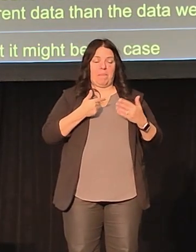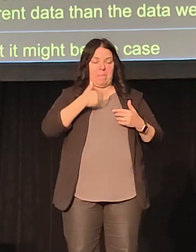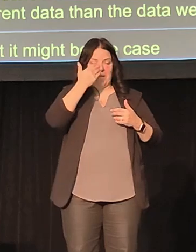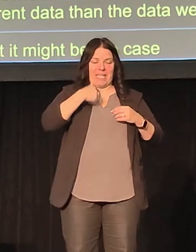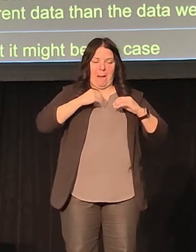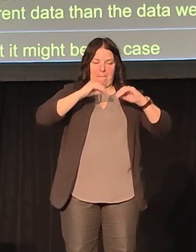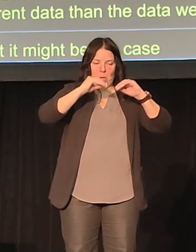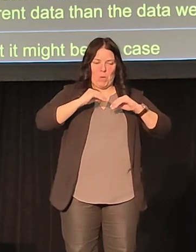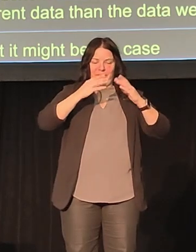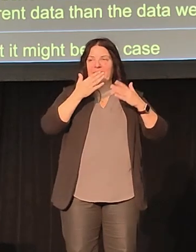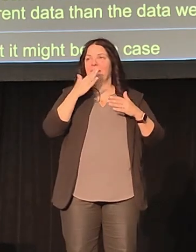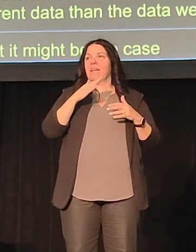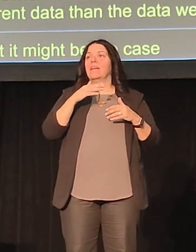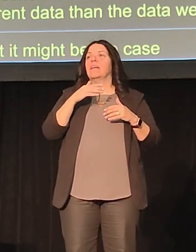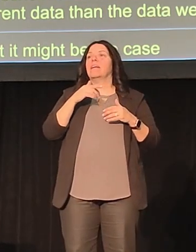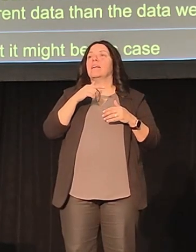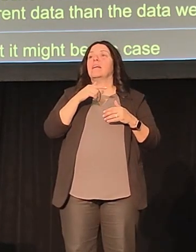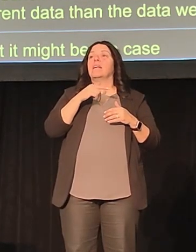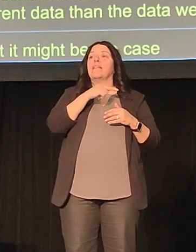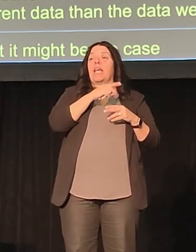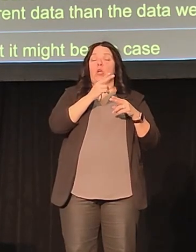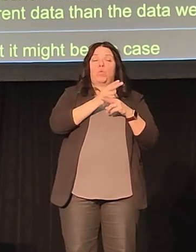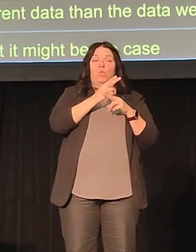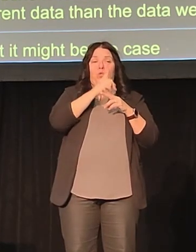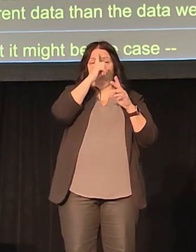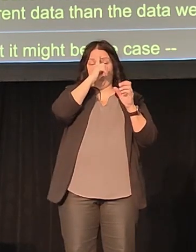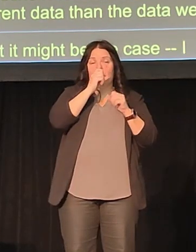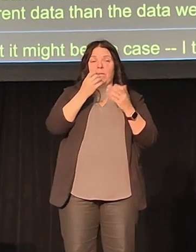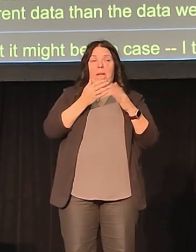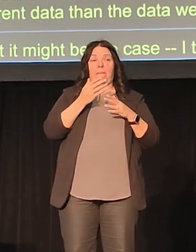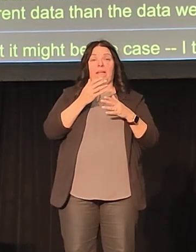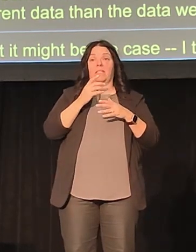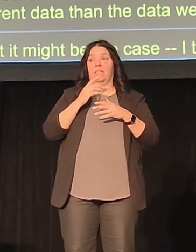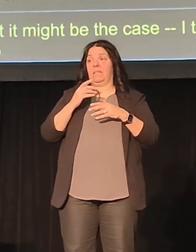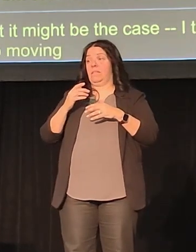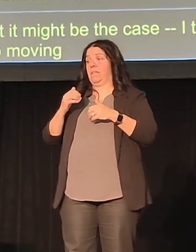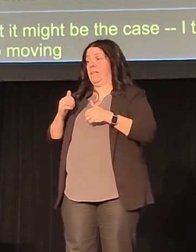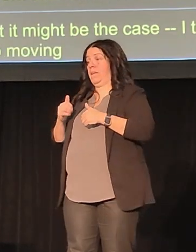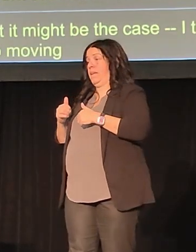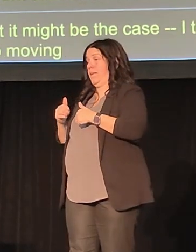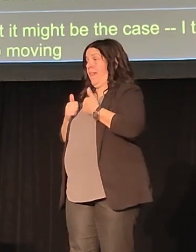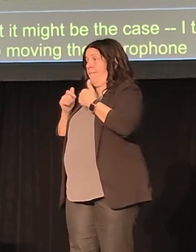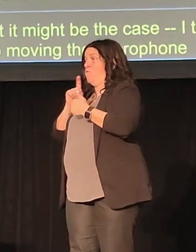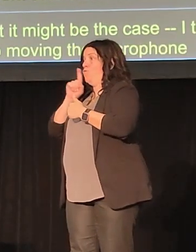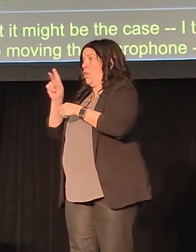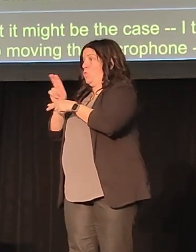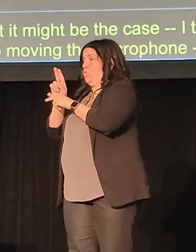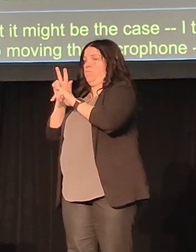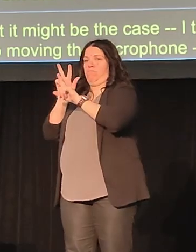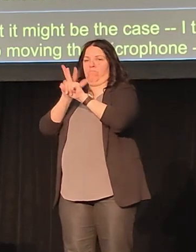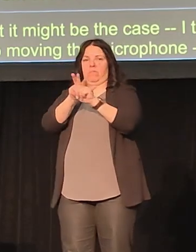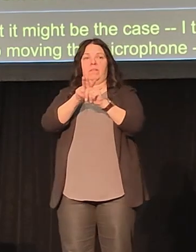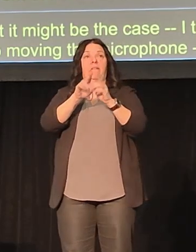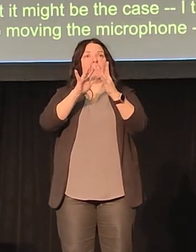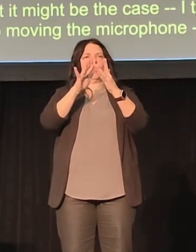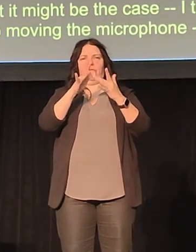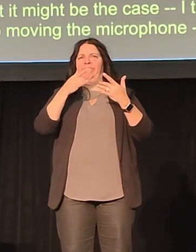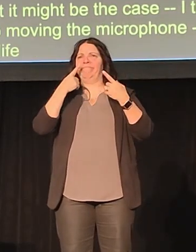microphone, they use in real life that might be useful in a virtual context as well. Definitely.